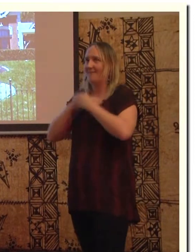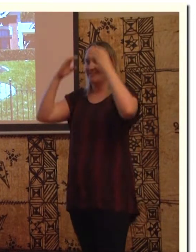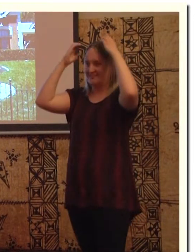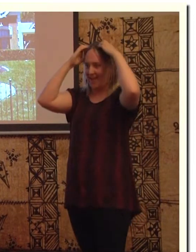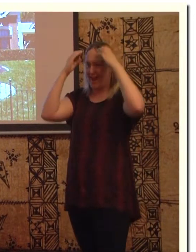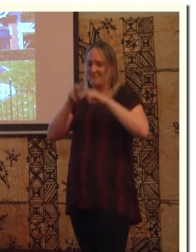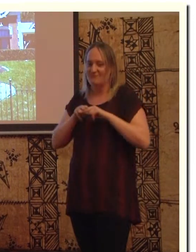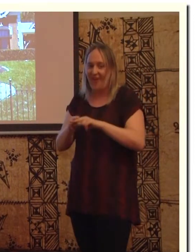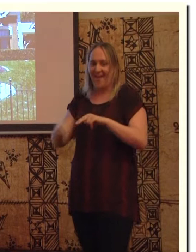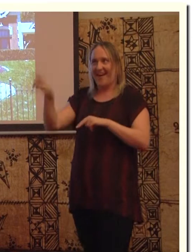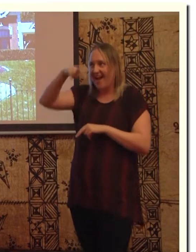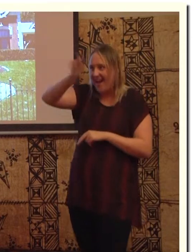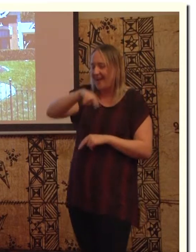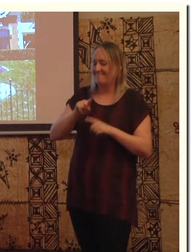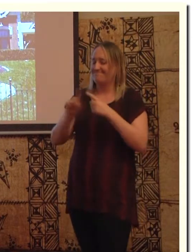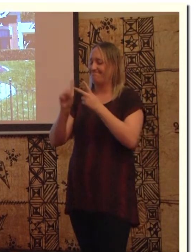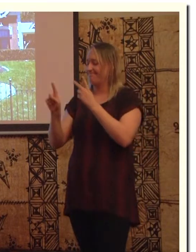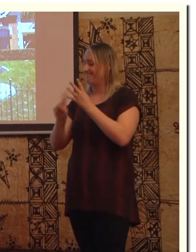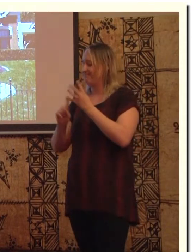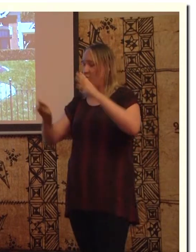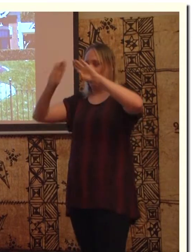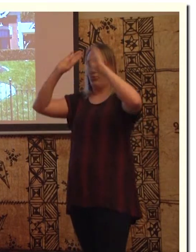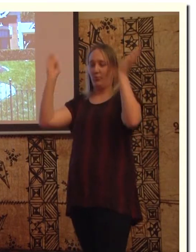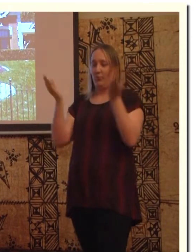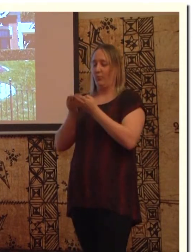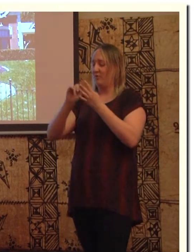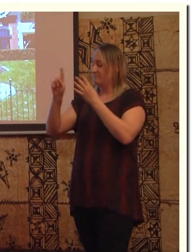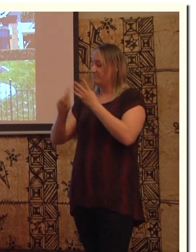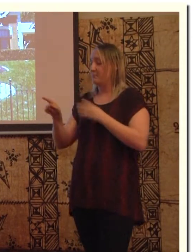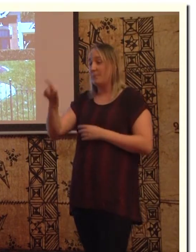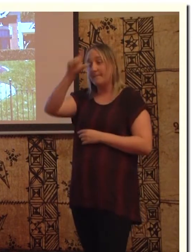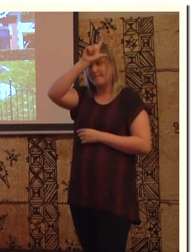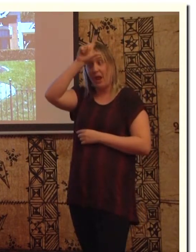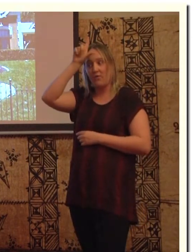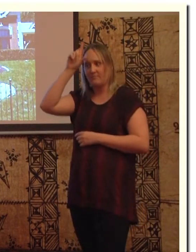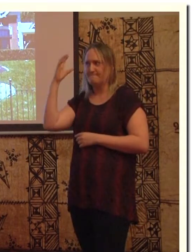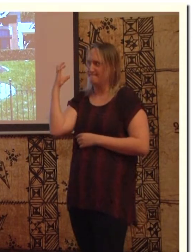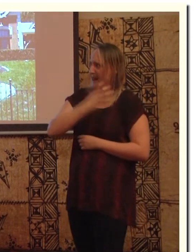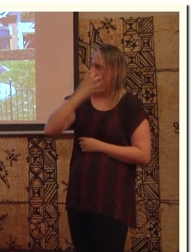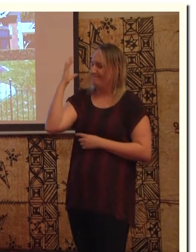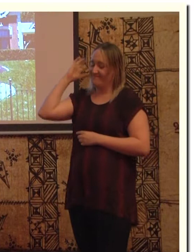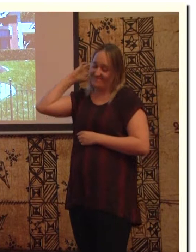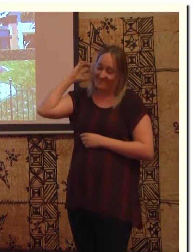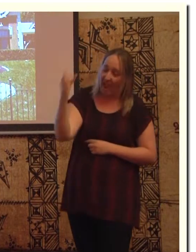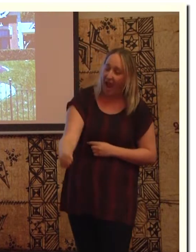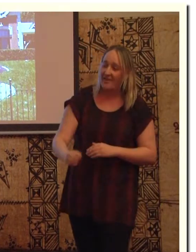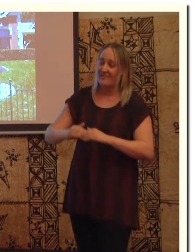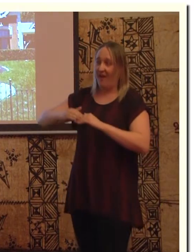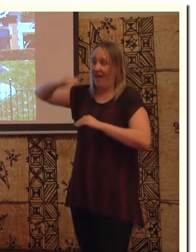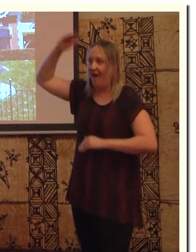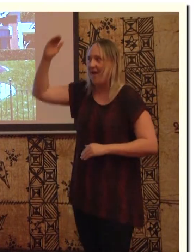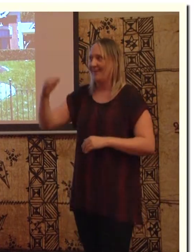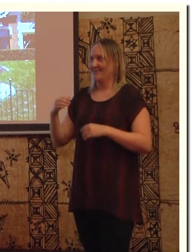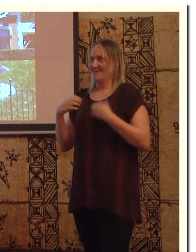Disneyland in Los Angeles was my favorite trip. I went on heaps of different rides, saw all sorts